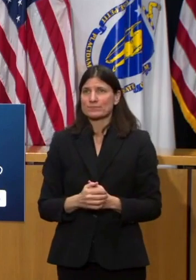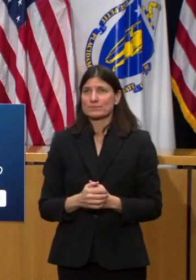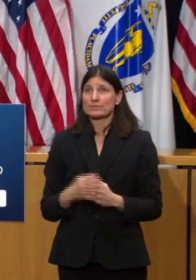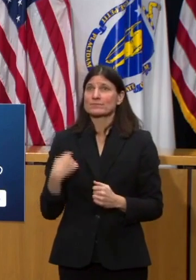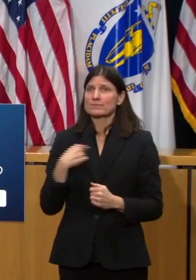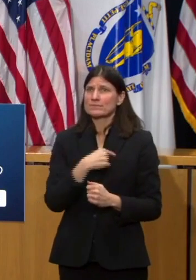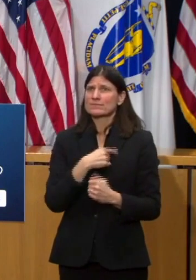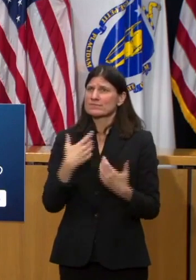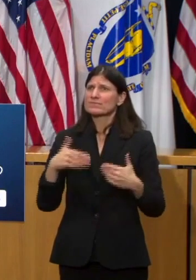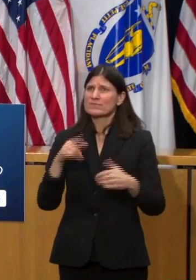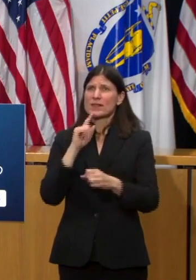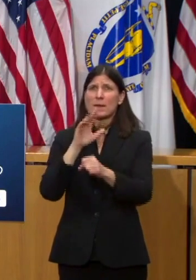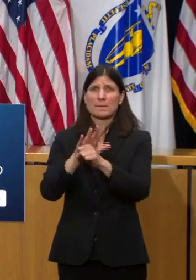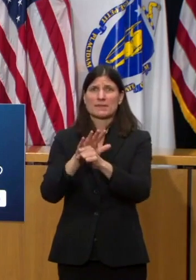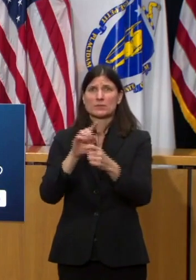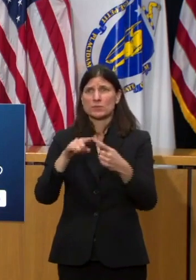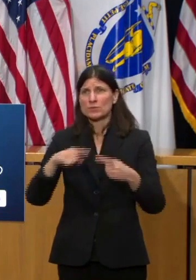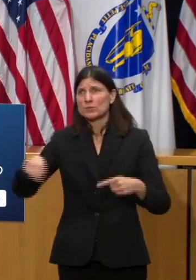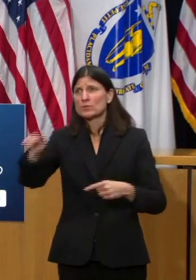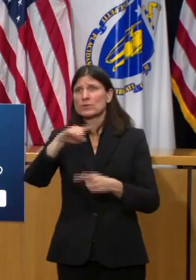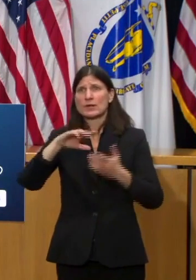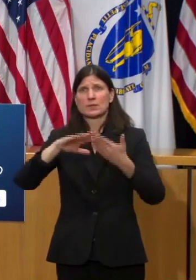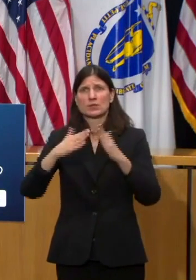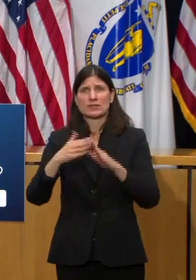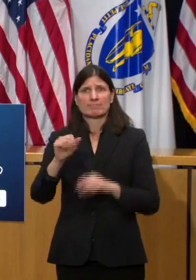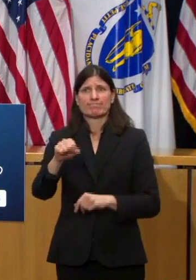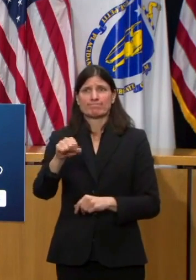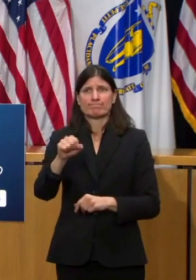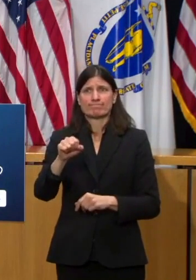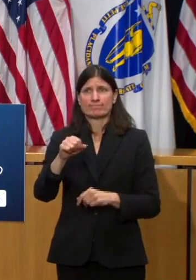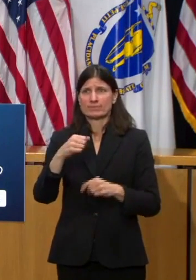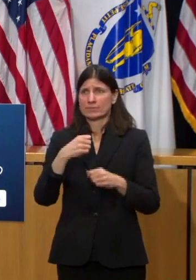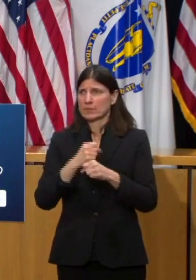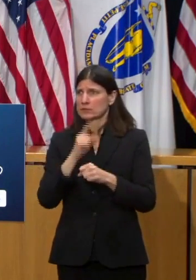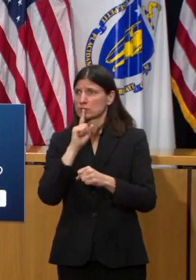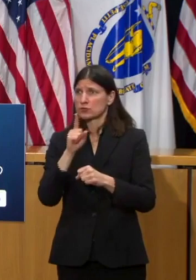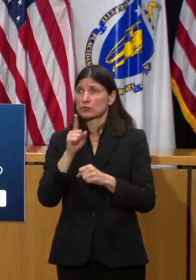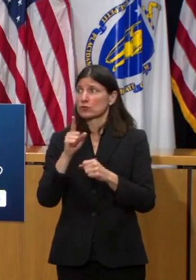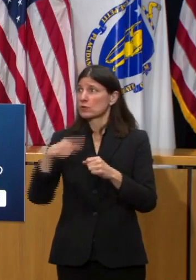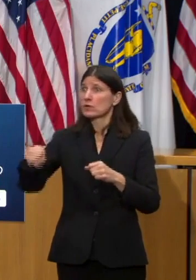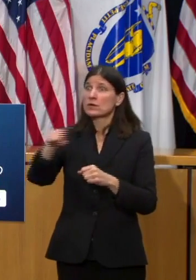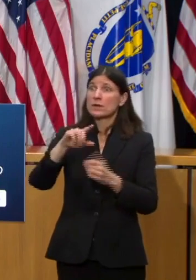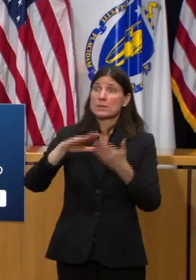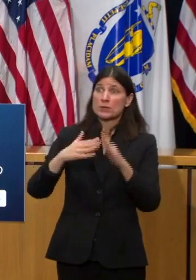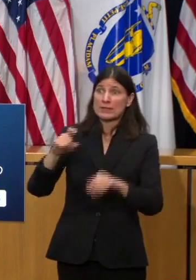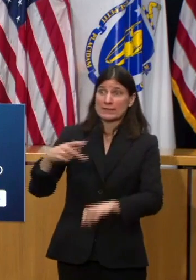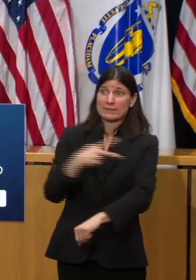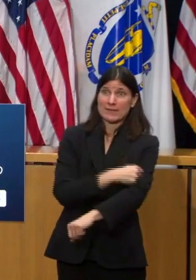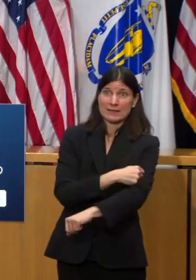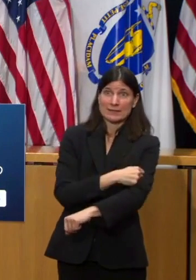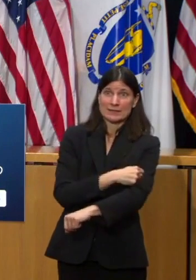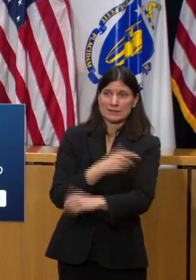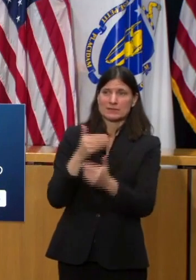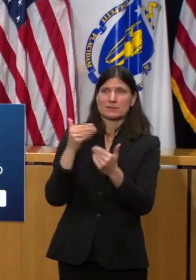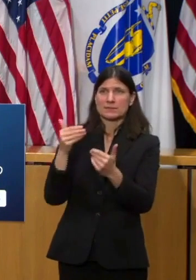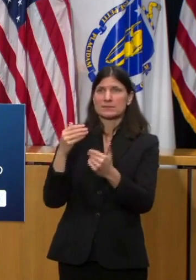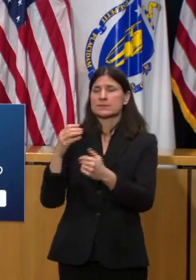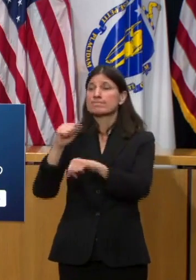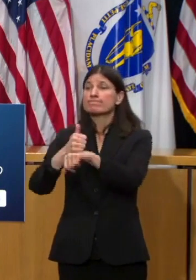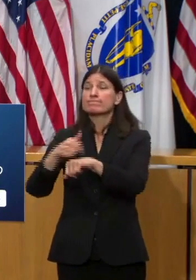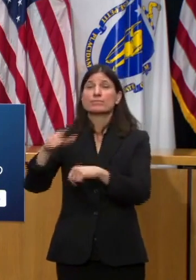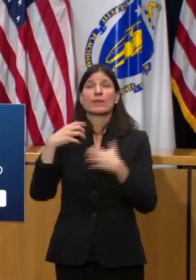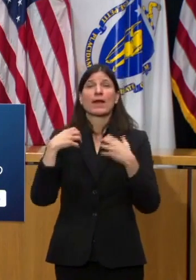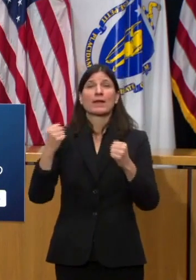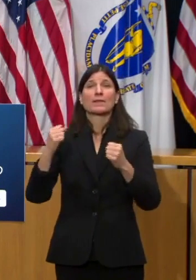local delivery systems that are the trusted delivery systems in those communities. We're also going to develop, hopefully with them, some campaigns that may